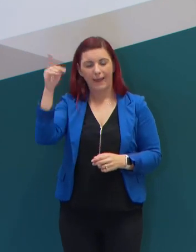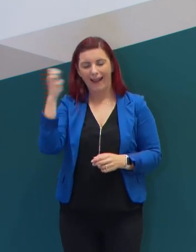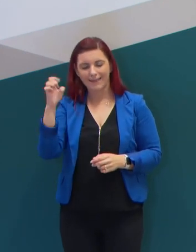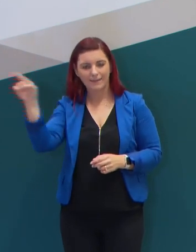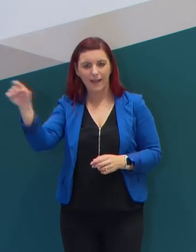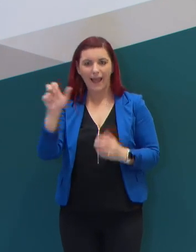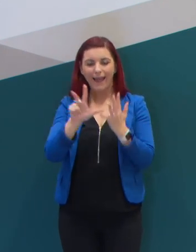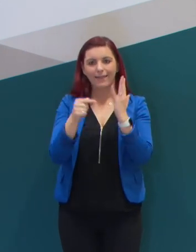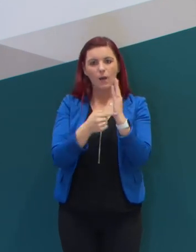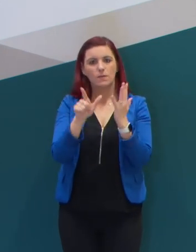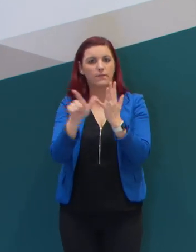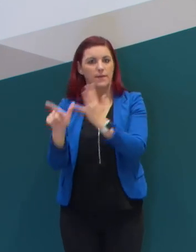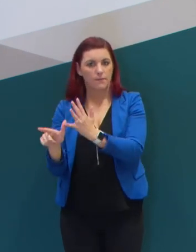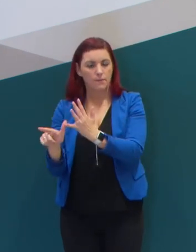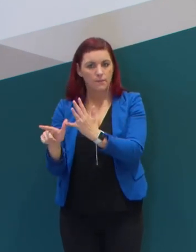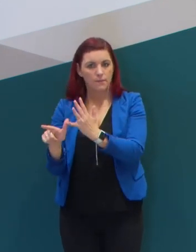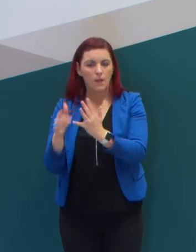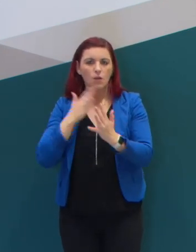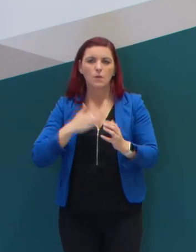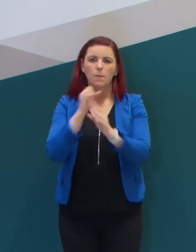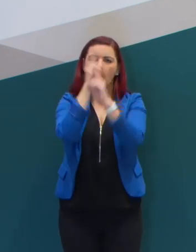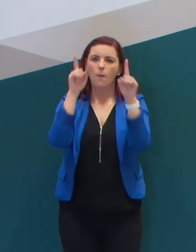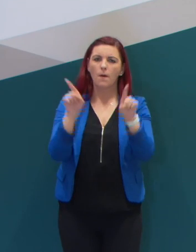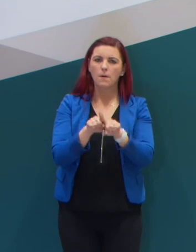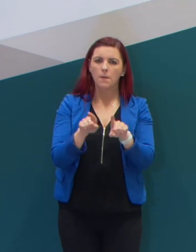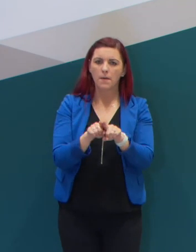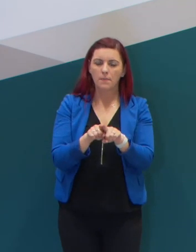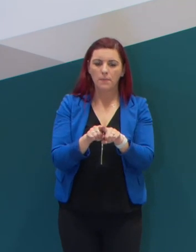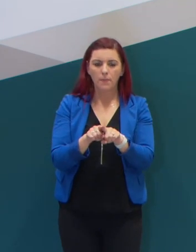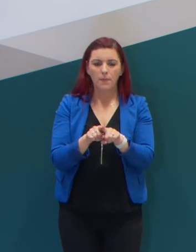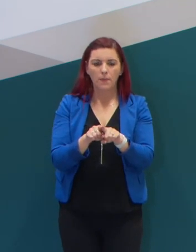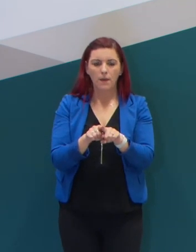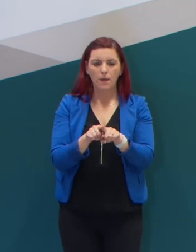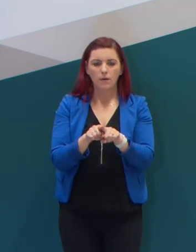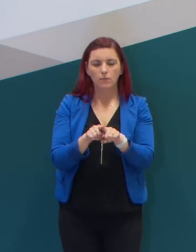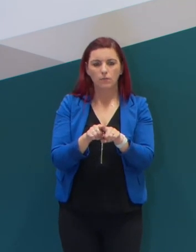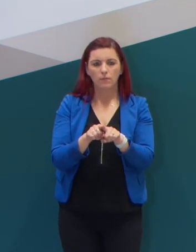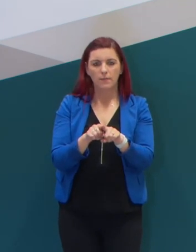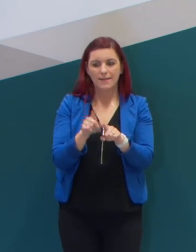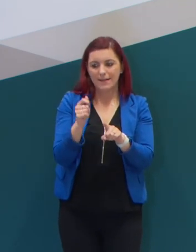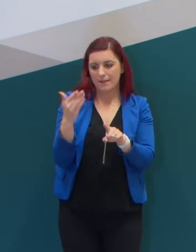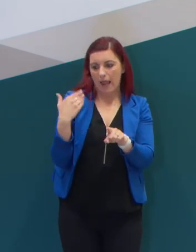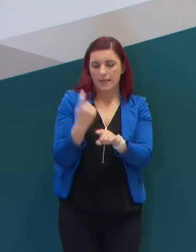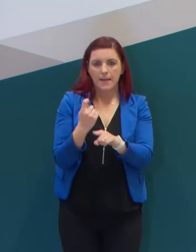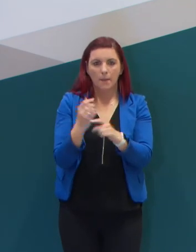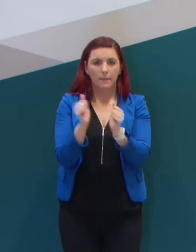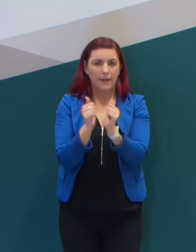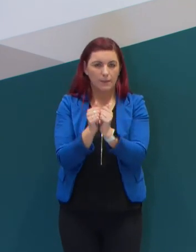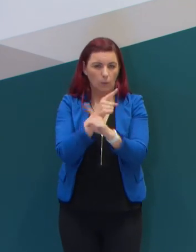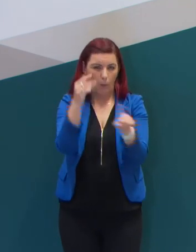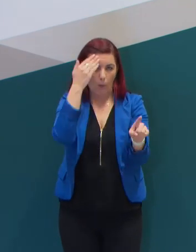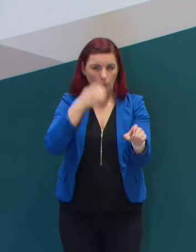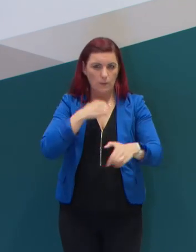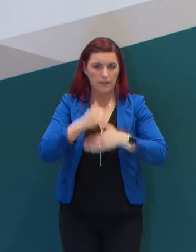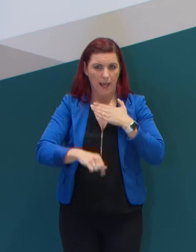8,077. As you'll be aware, since we were with you last, we held a meeting of the National Public